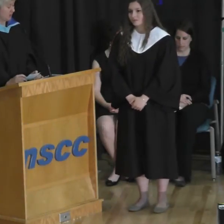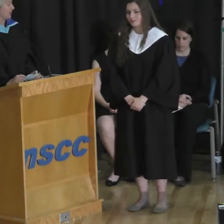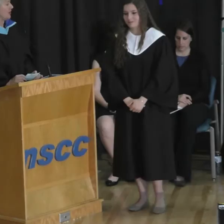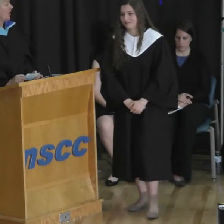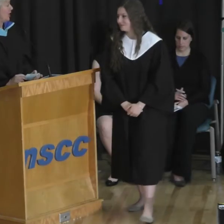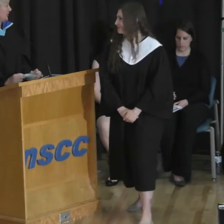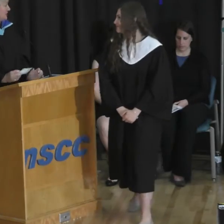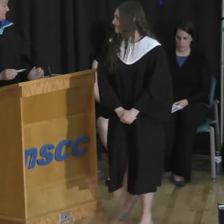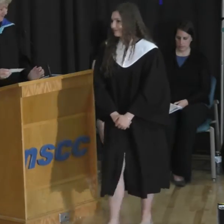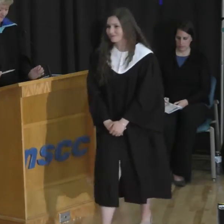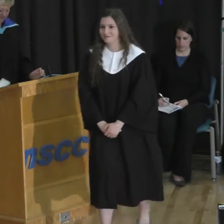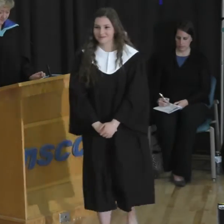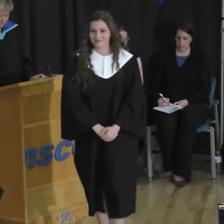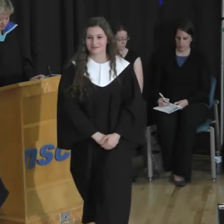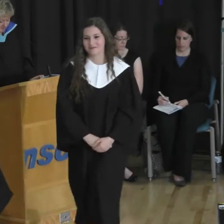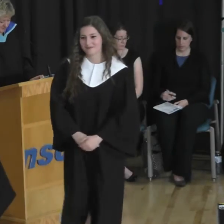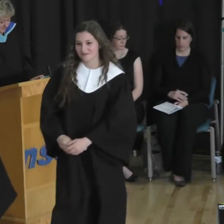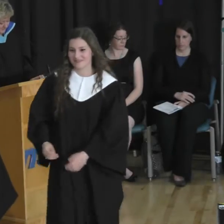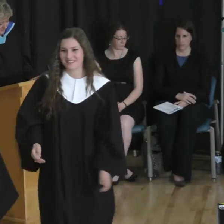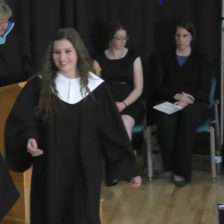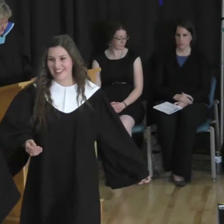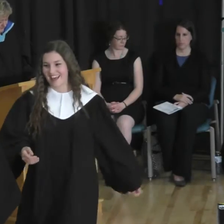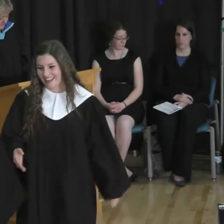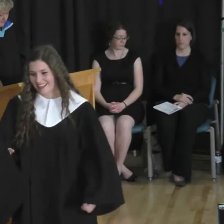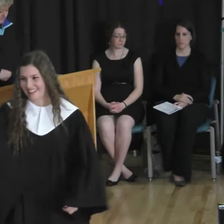Haley Jordan, honors.